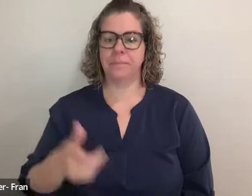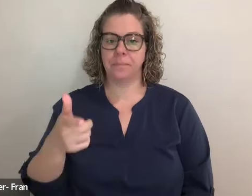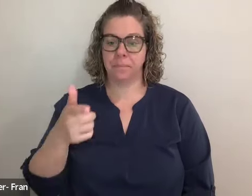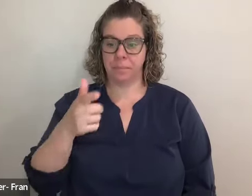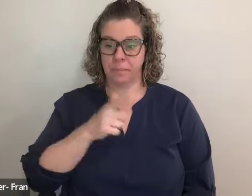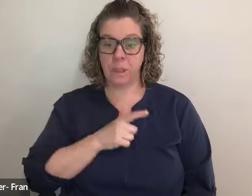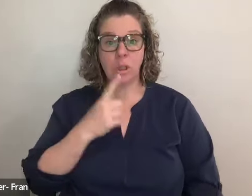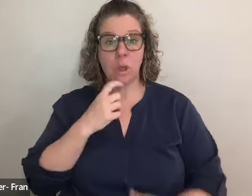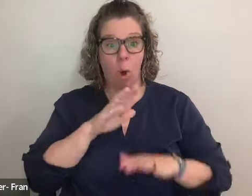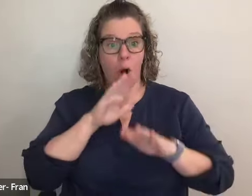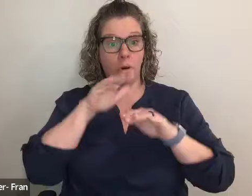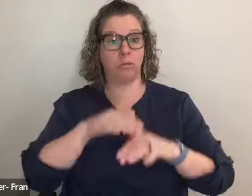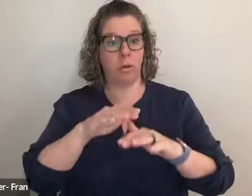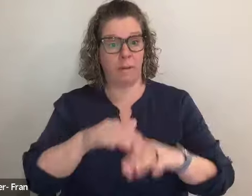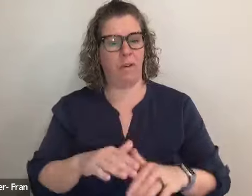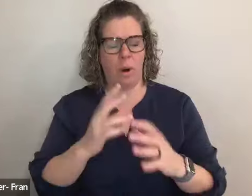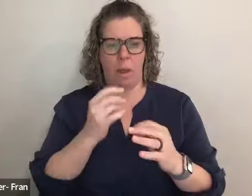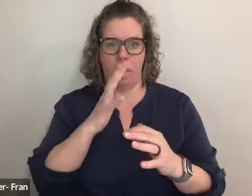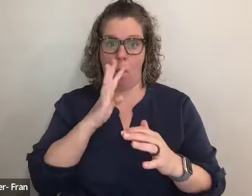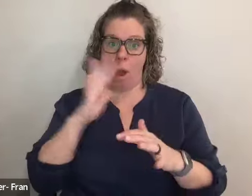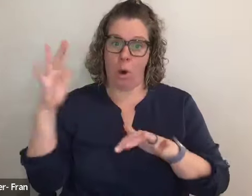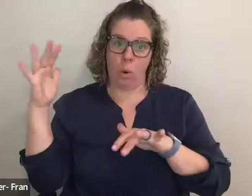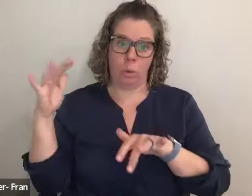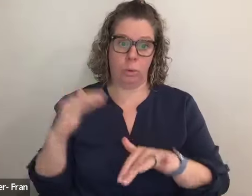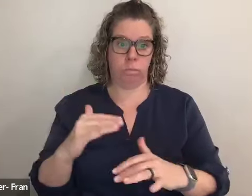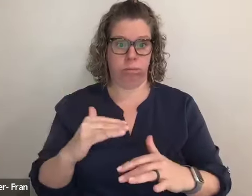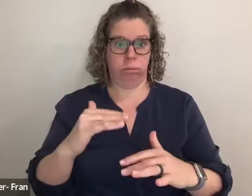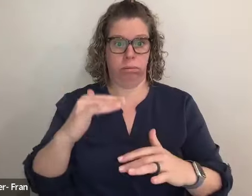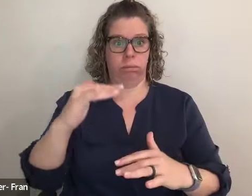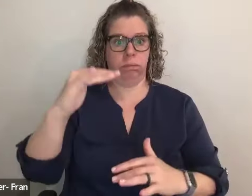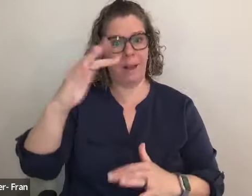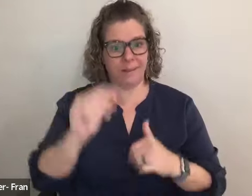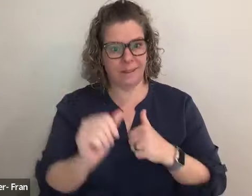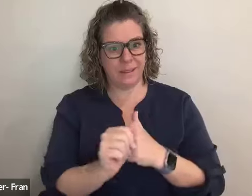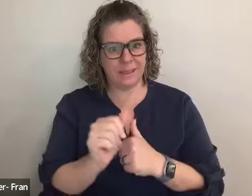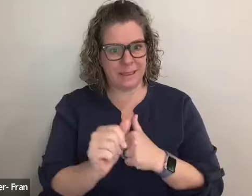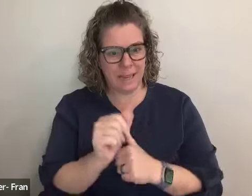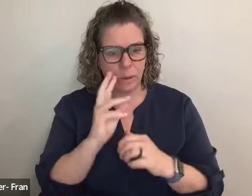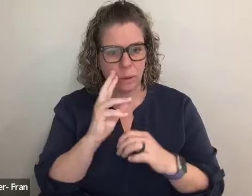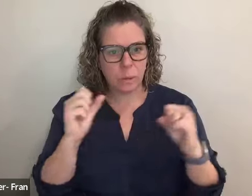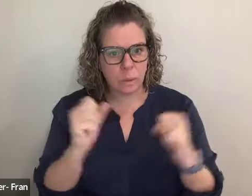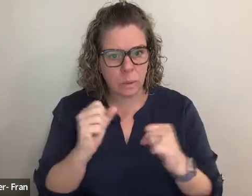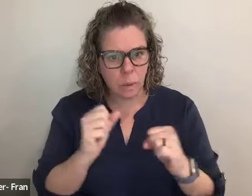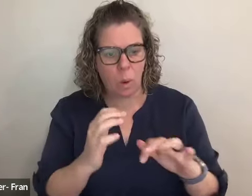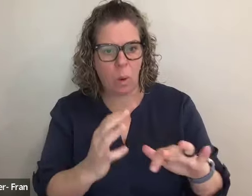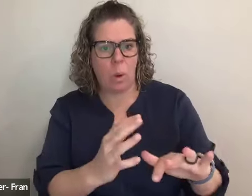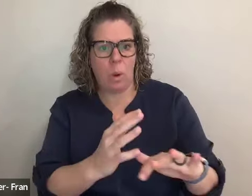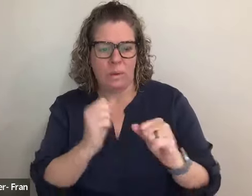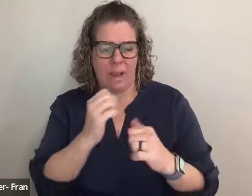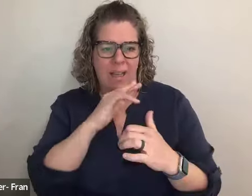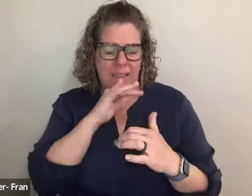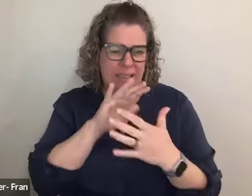and there's logs floating in it and it's quite dangerous. And so it's cold and it's fast and it's